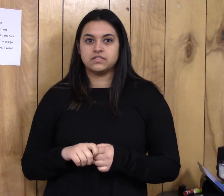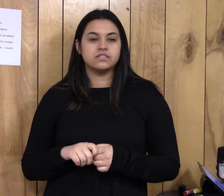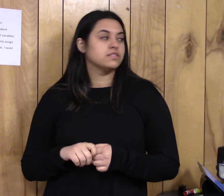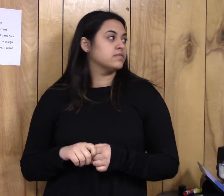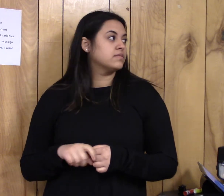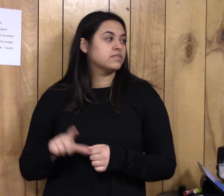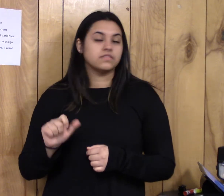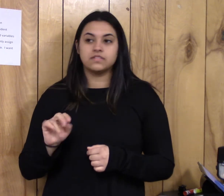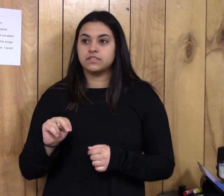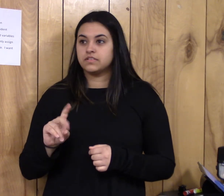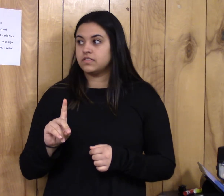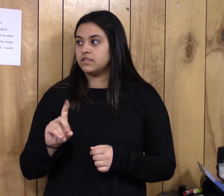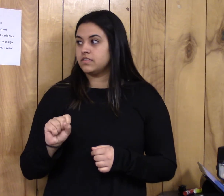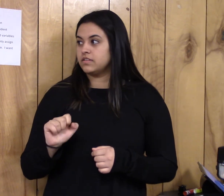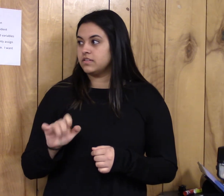Lindsay Lavelle,